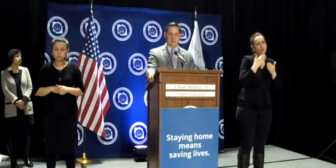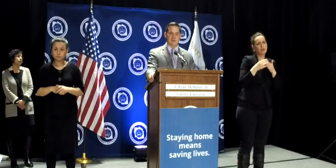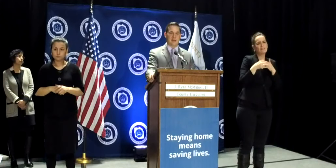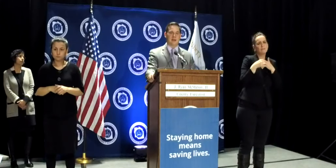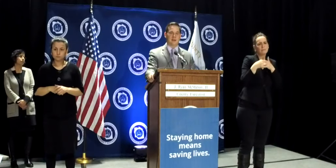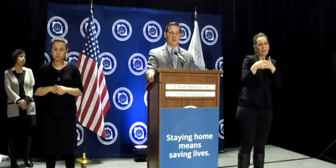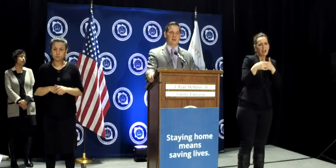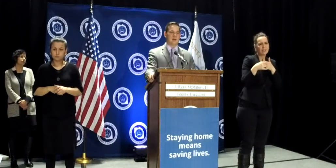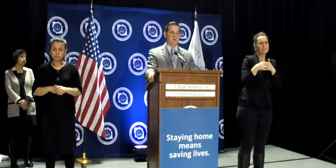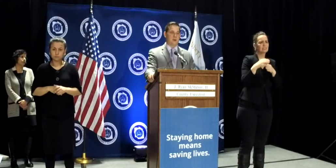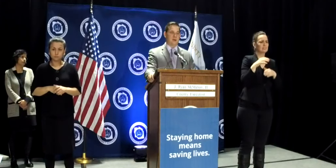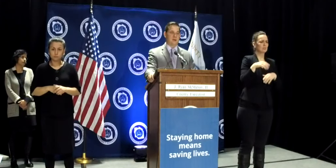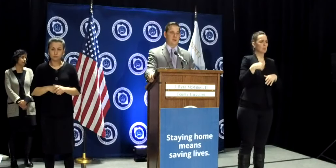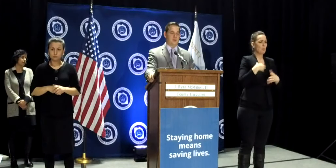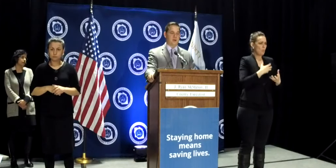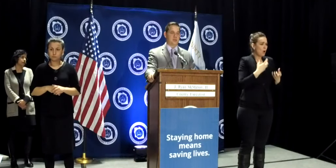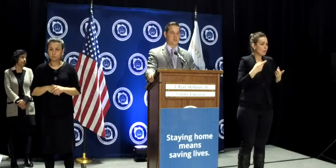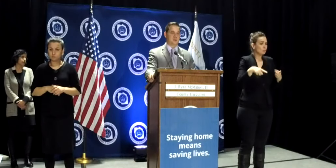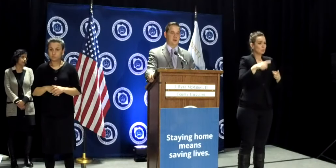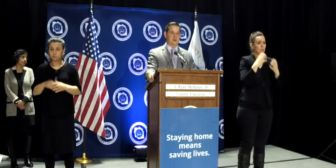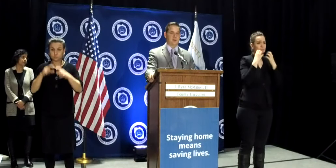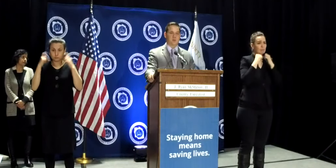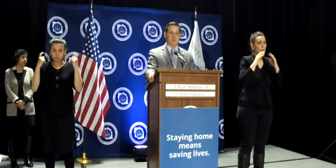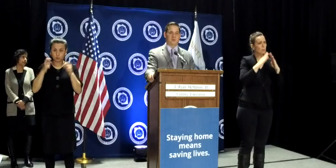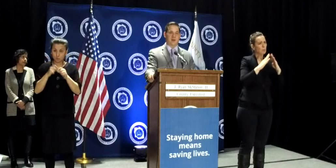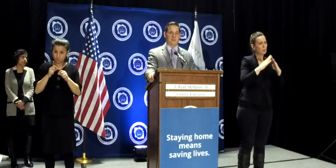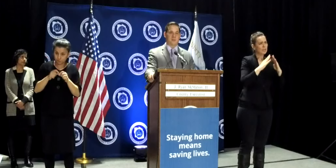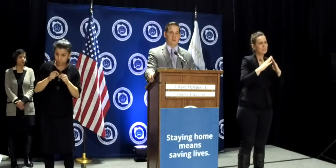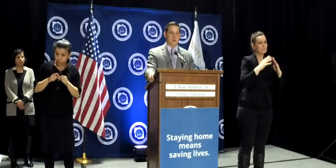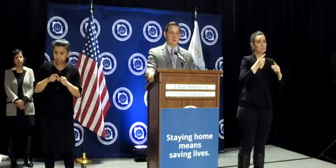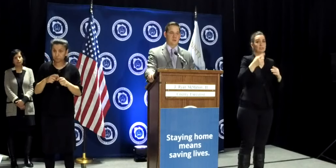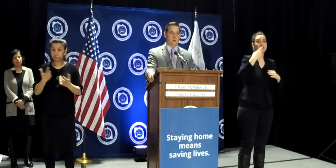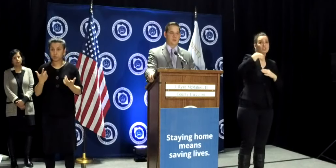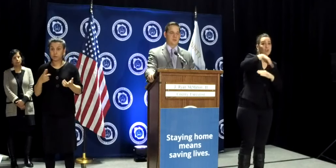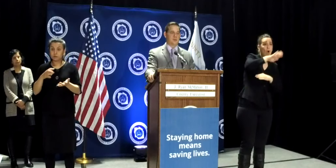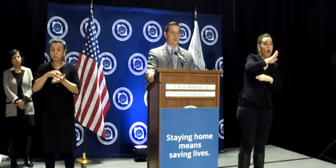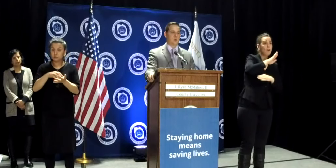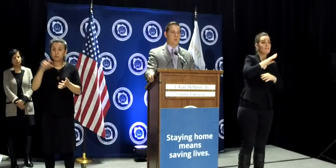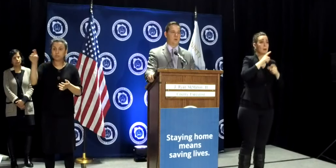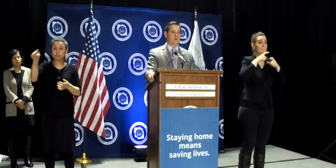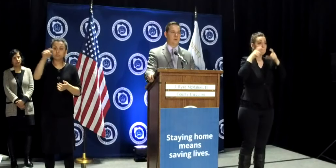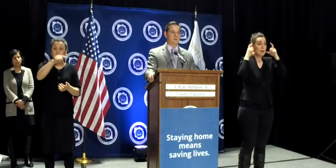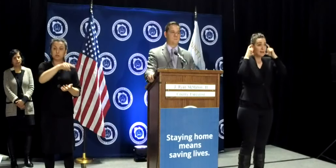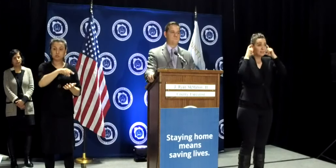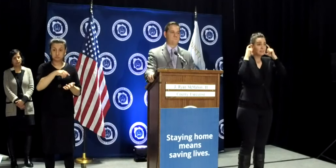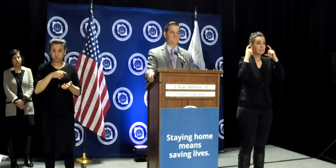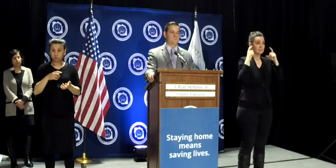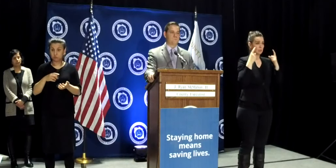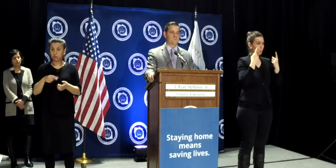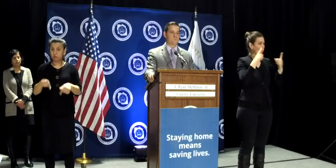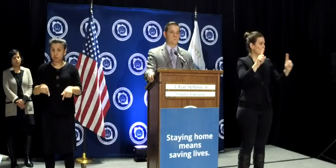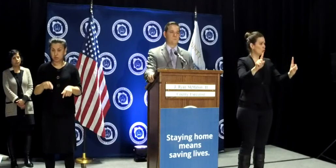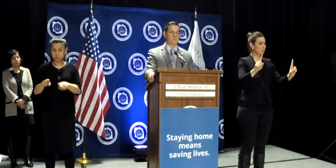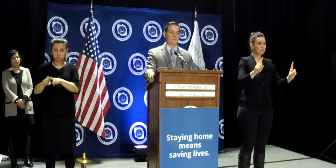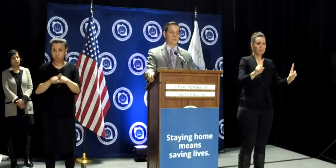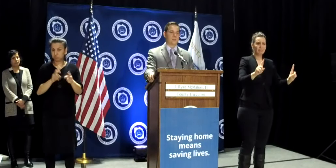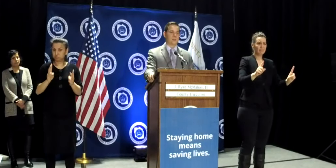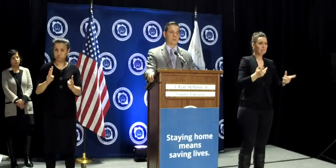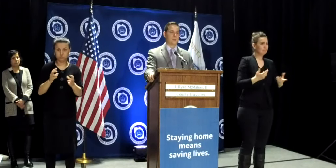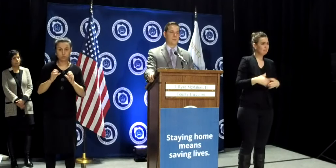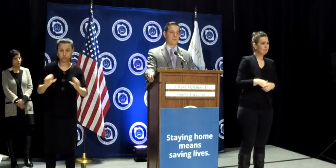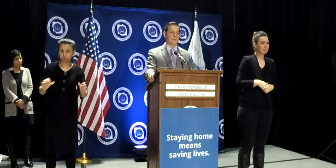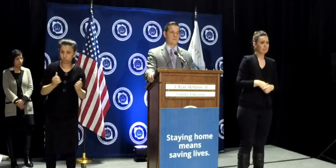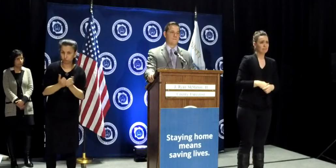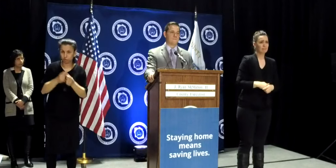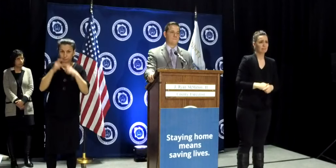homemade masks, anything. But other countries have done it. It's worked for them. There's no reason to think it won't work for us. You say testing